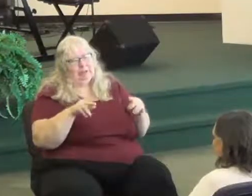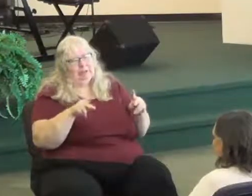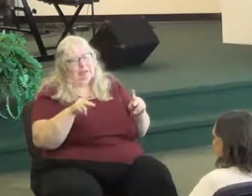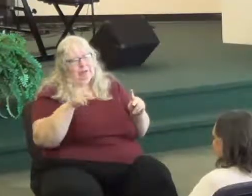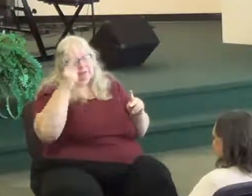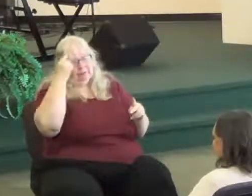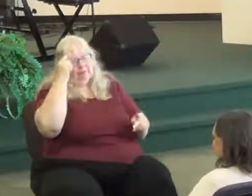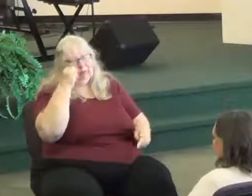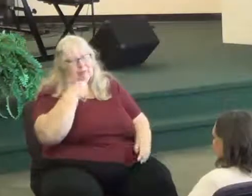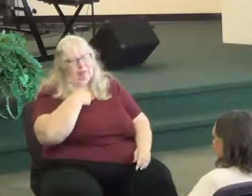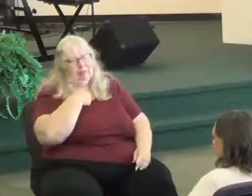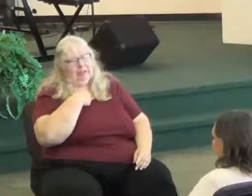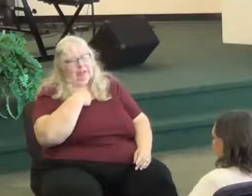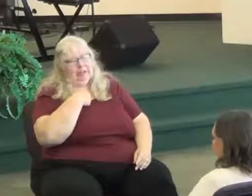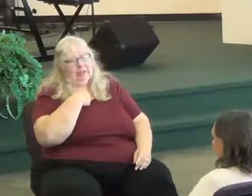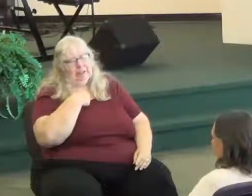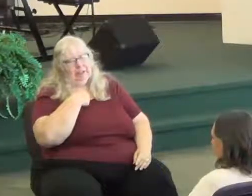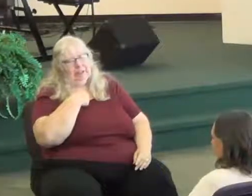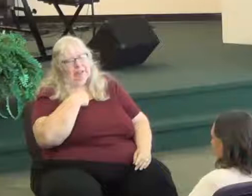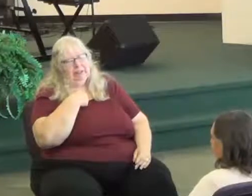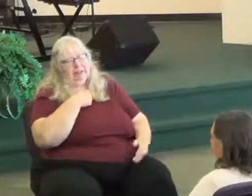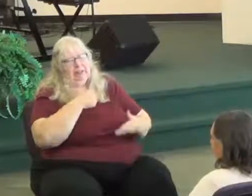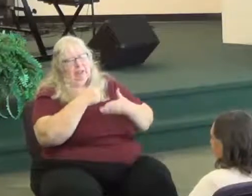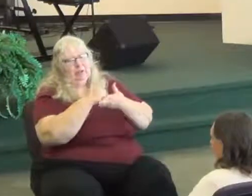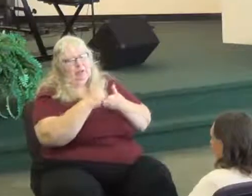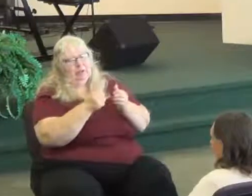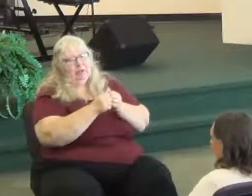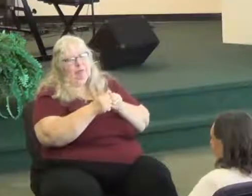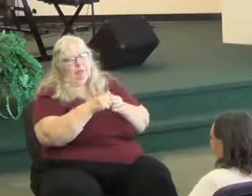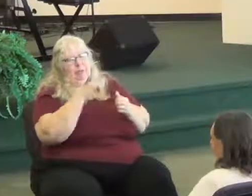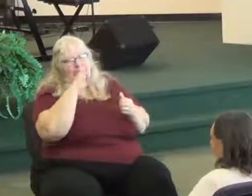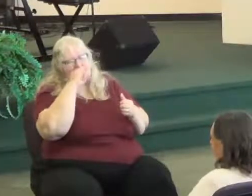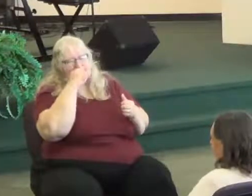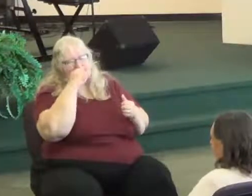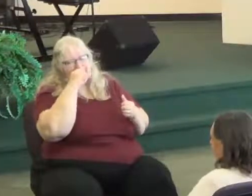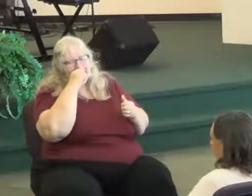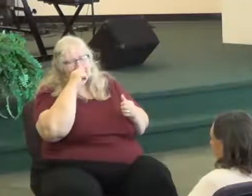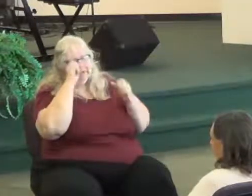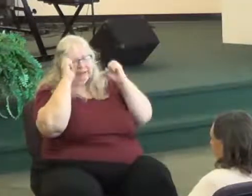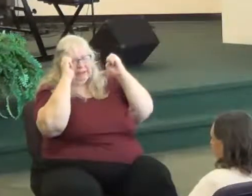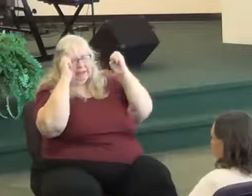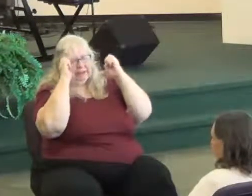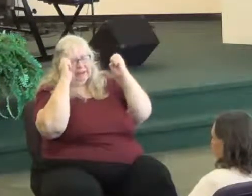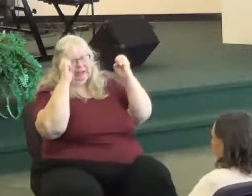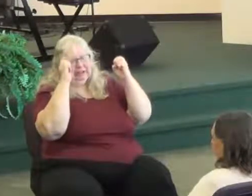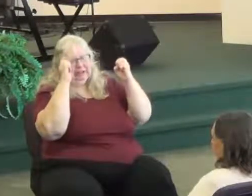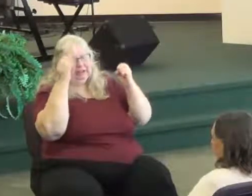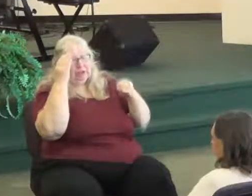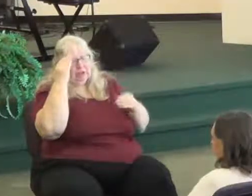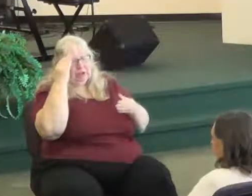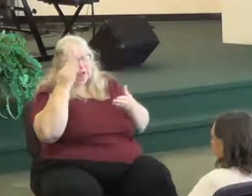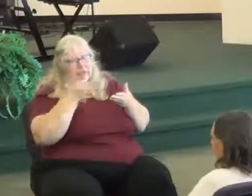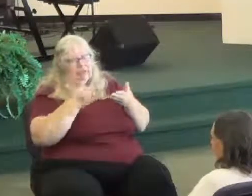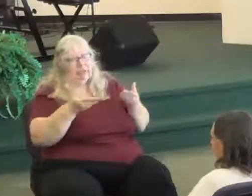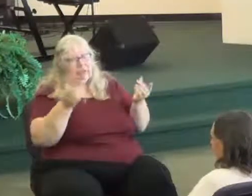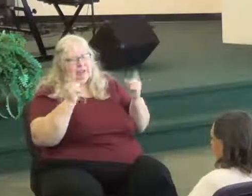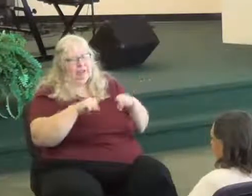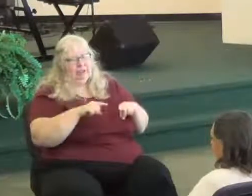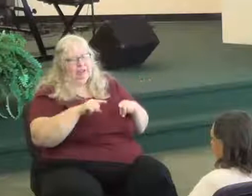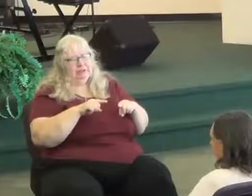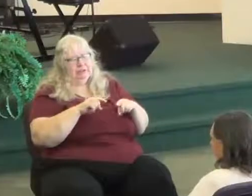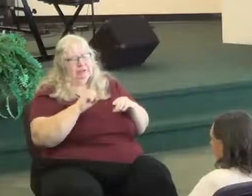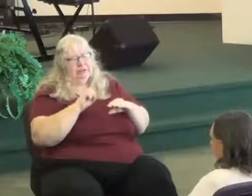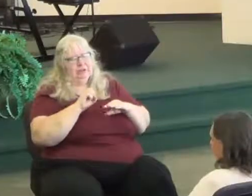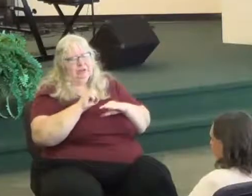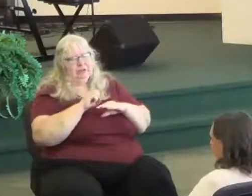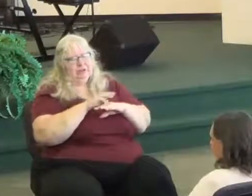me to kind of have my hand in my kids' education and get a pulse for what's going on. So I decided to kind of put my resume in and